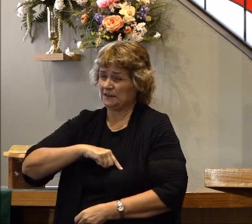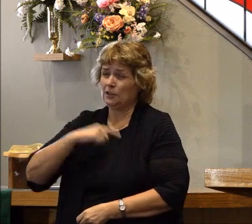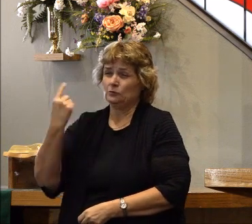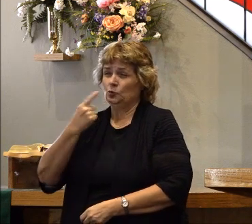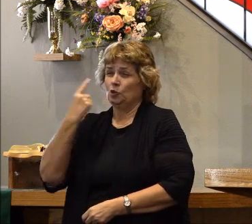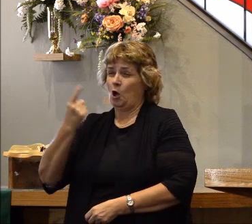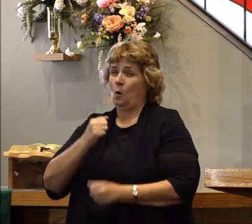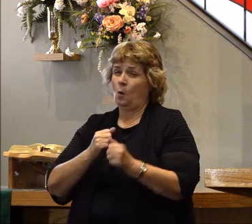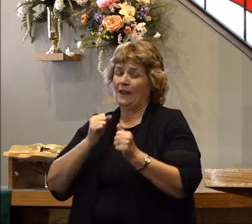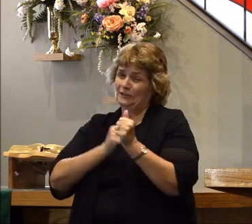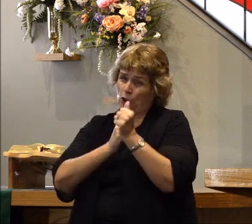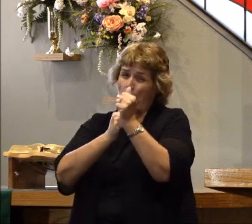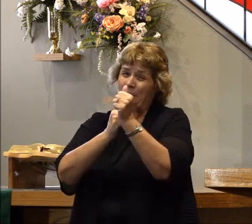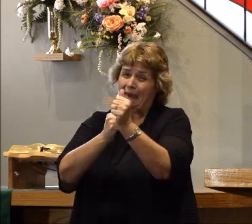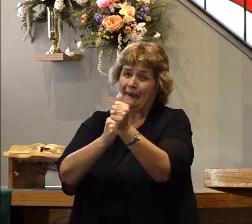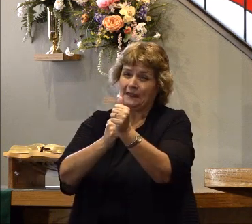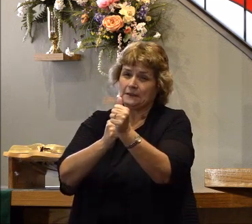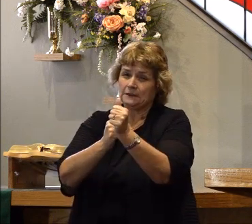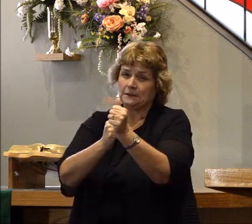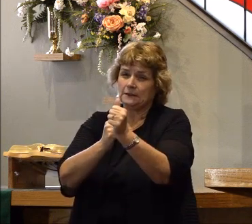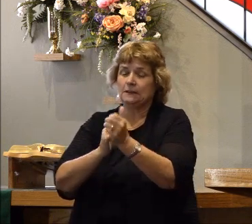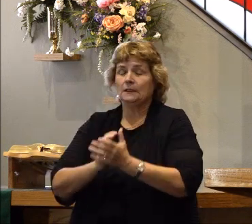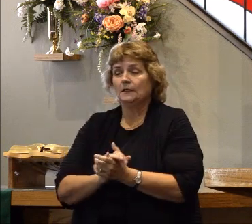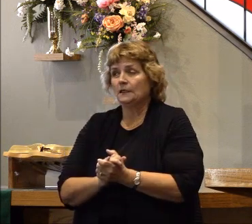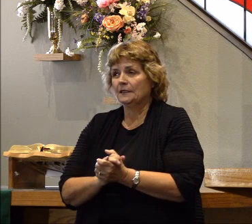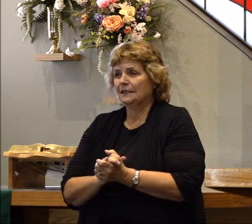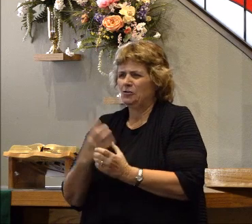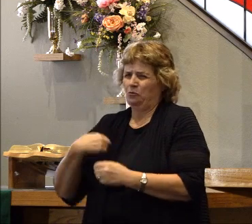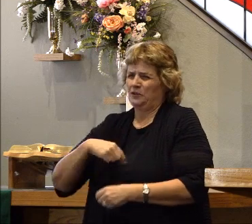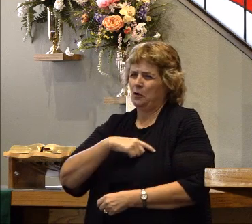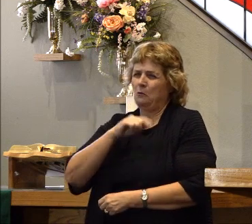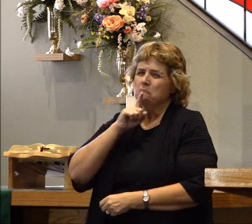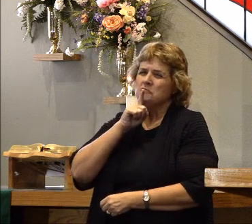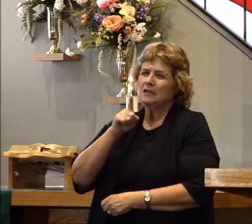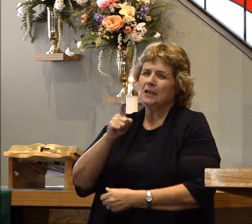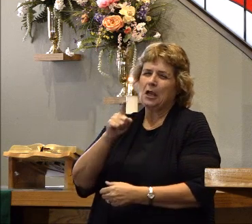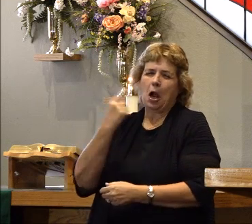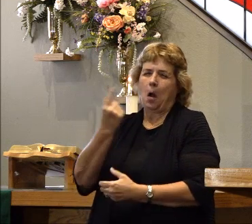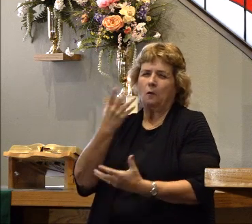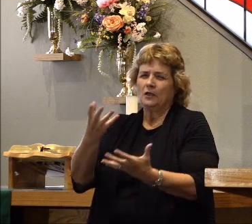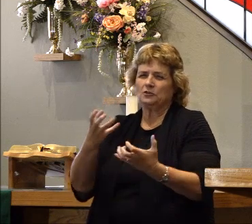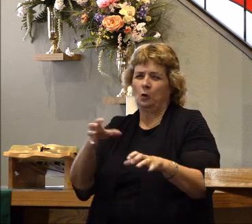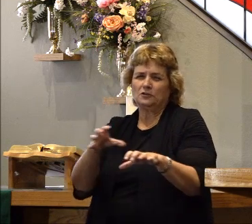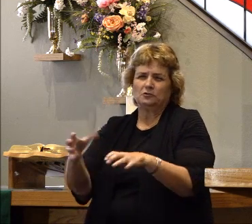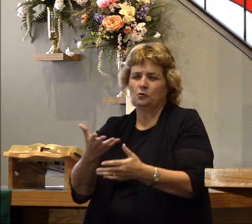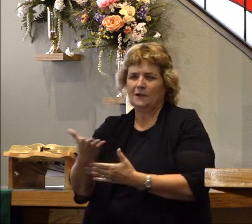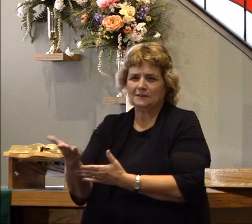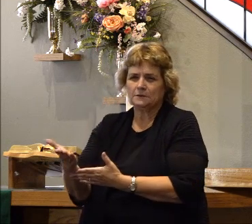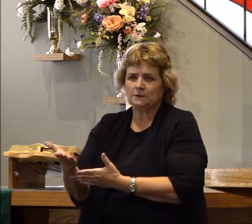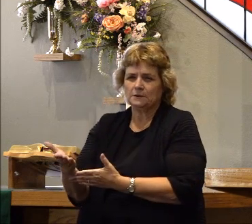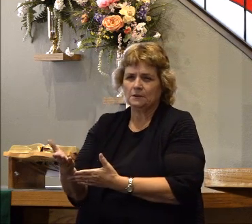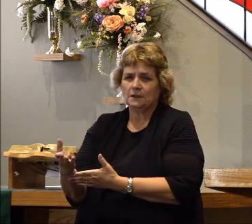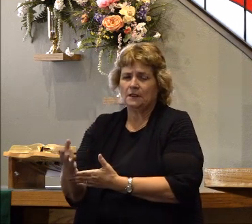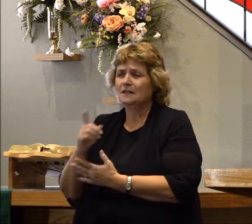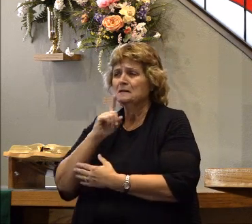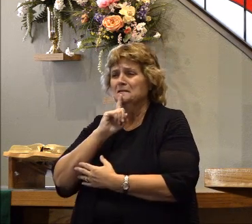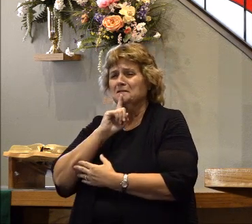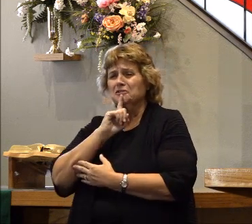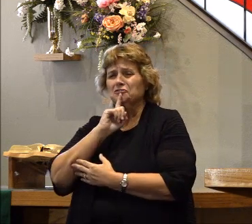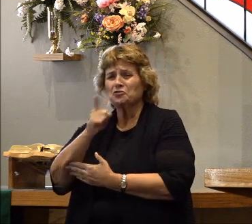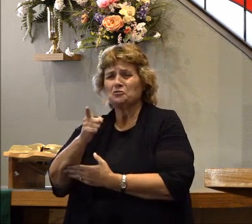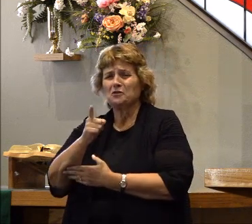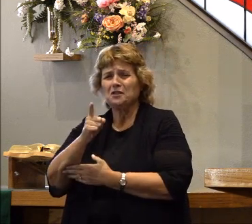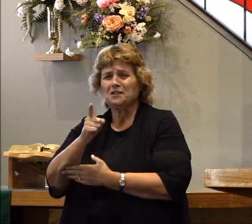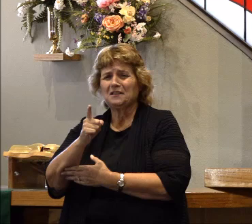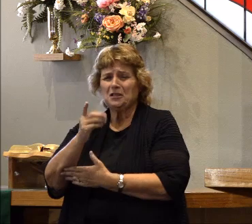authority. We don't naturally want to do it. It really is a part of our sinful